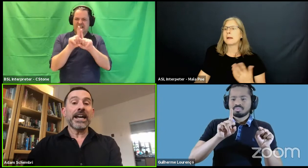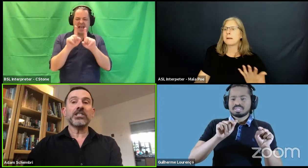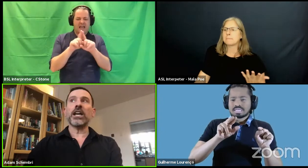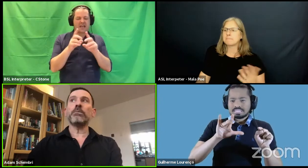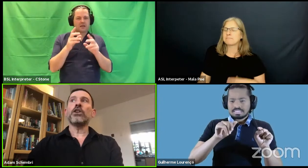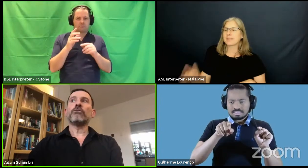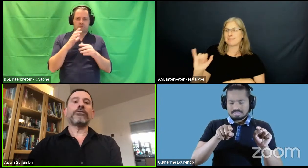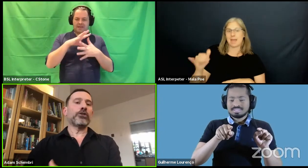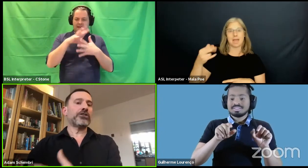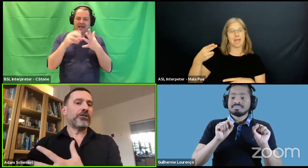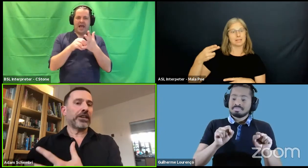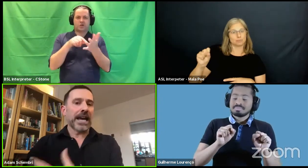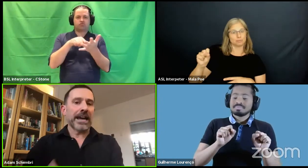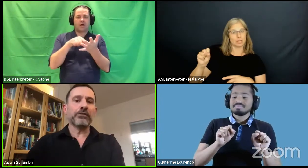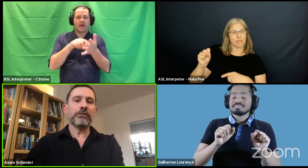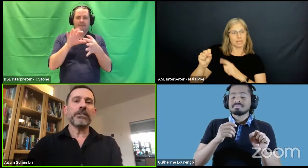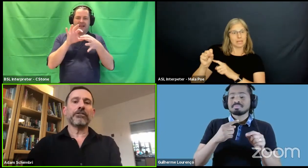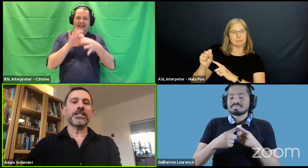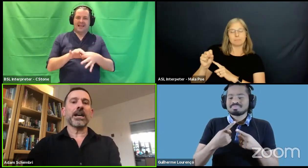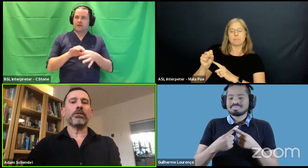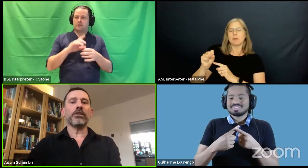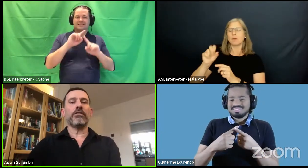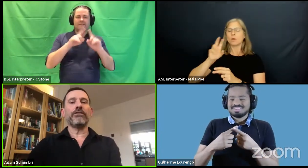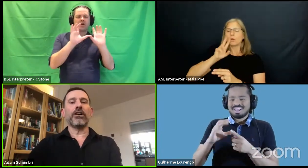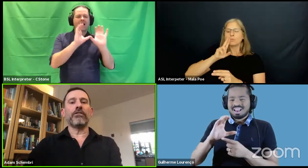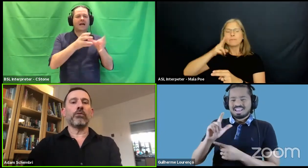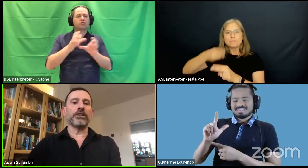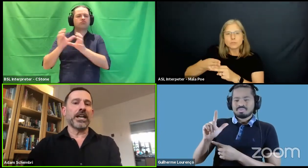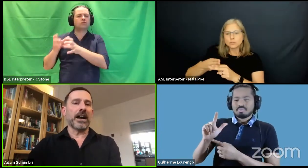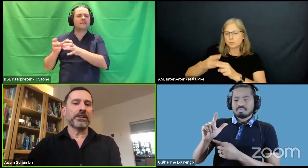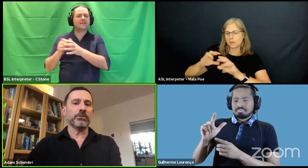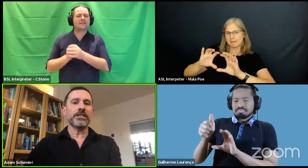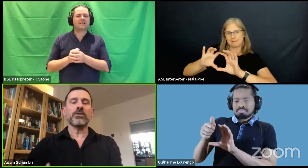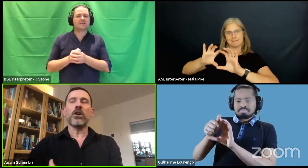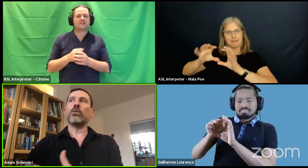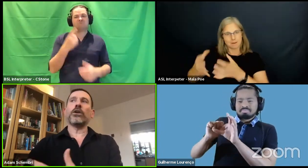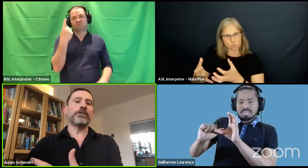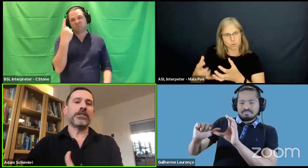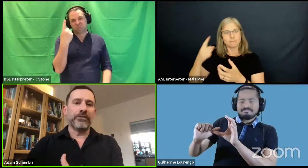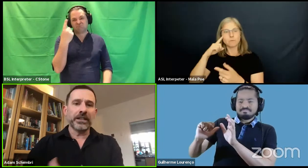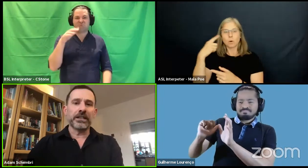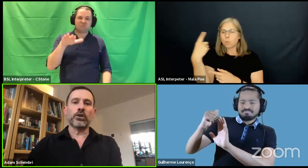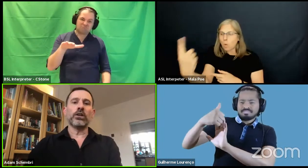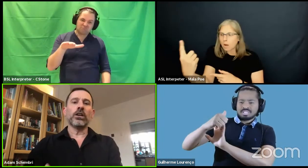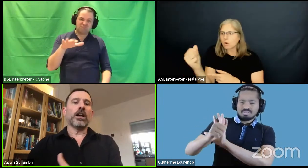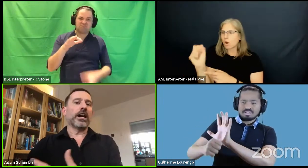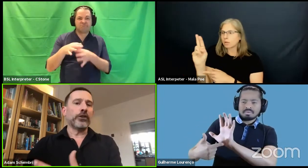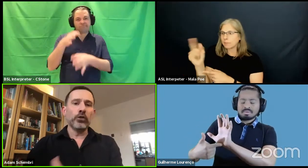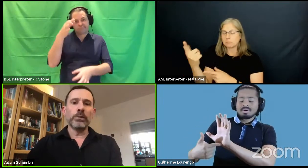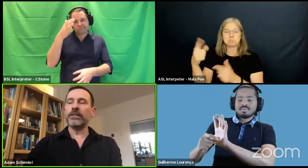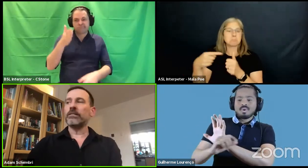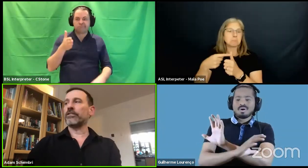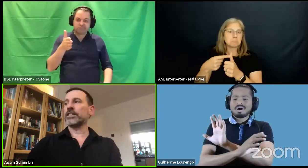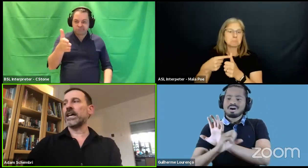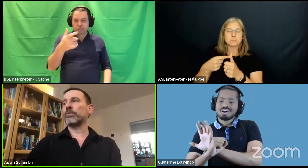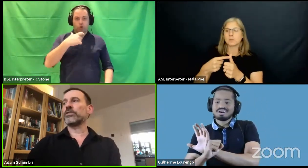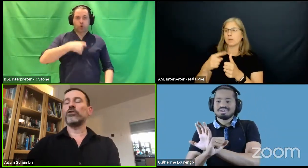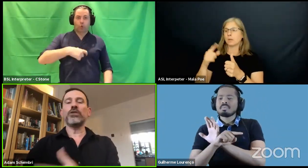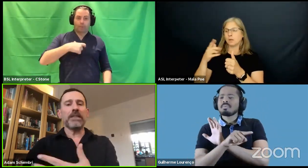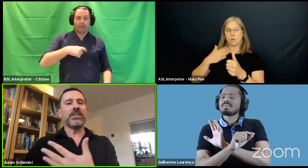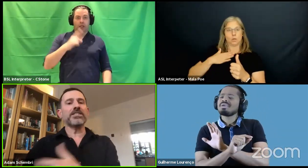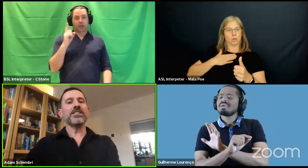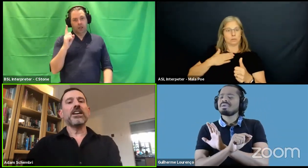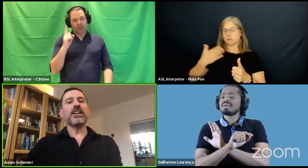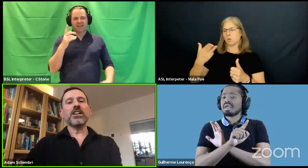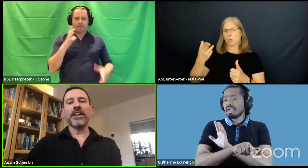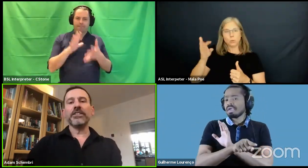classifier hand shape refers to the category, for example, of one of the arguments, whether it's a vehicle, a human, for example. So you